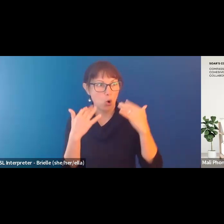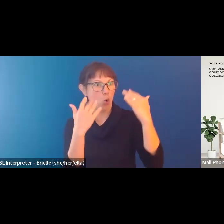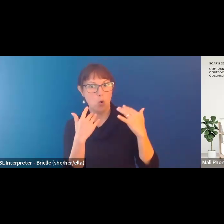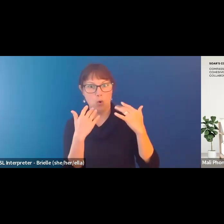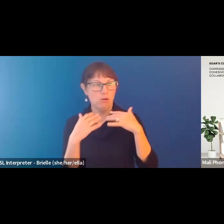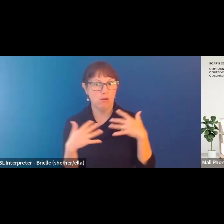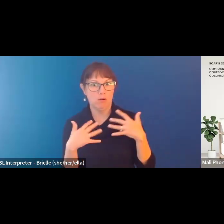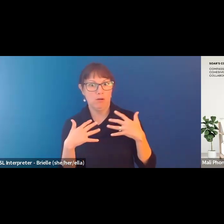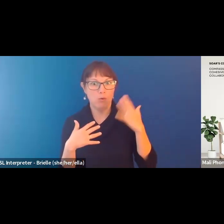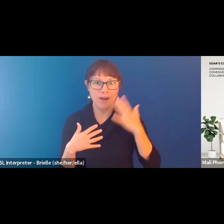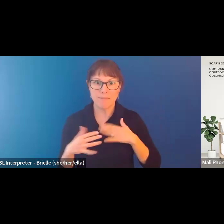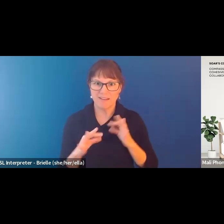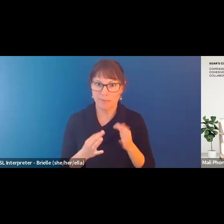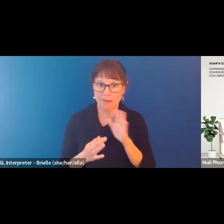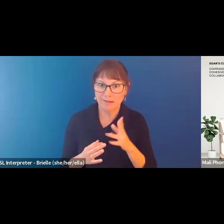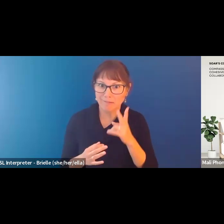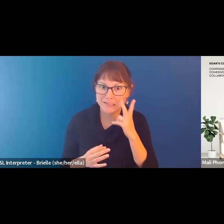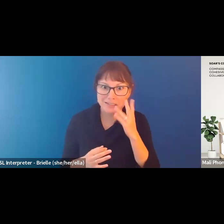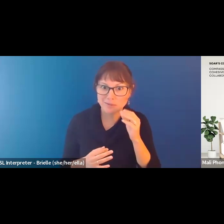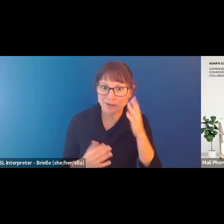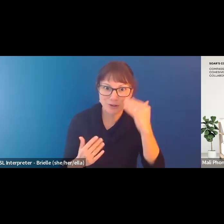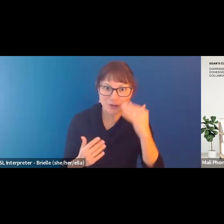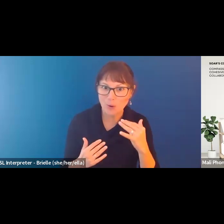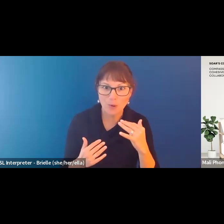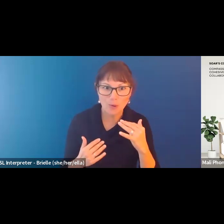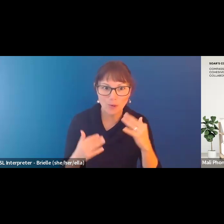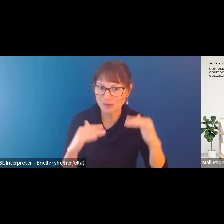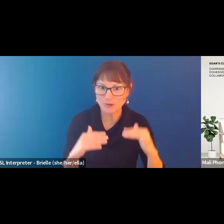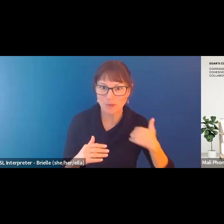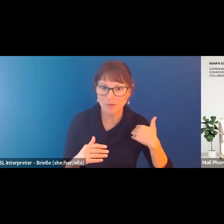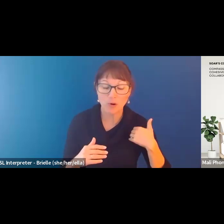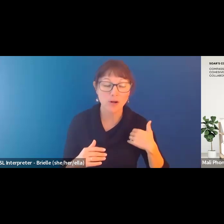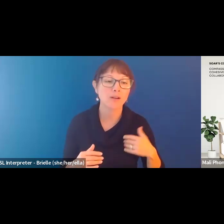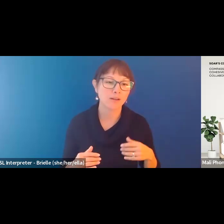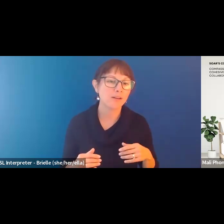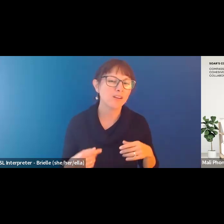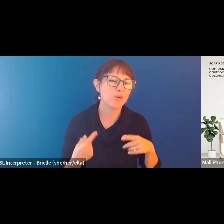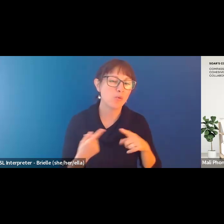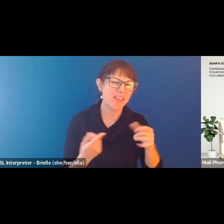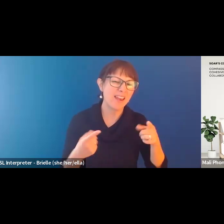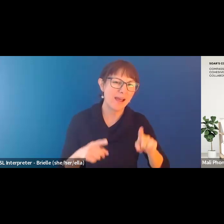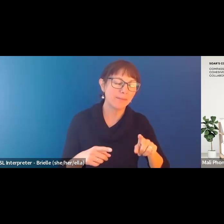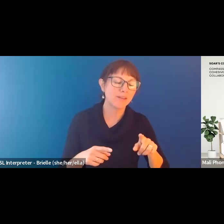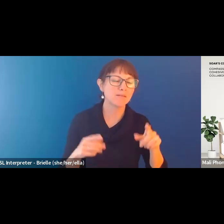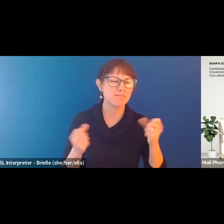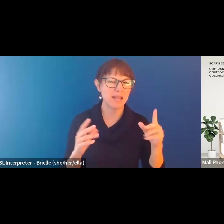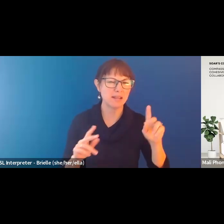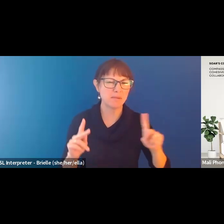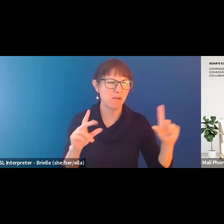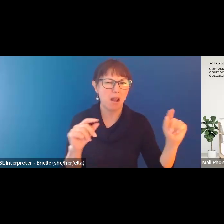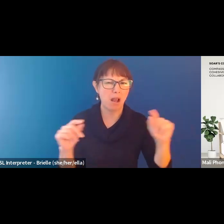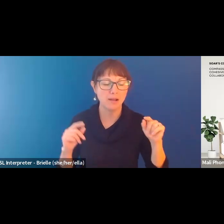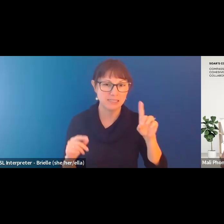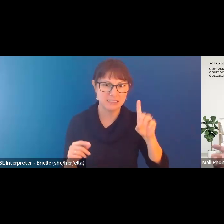had never experienced snow before. At that time, the rhetoric was that DC was the murder capital of the world. And